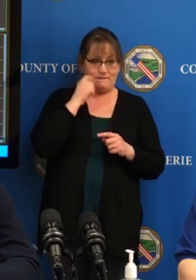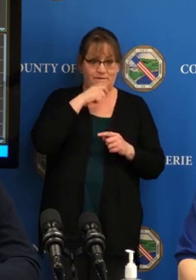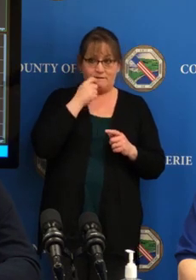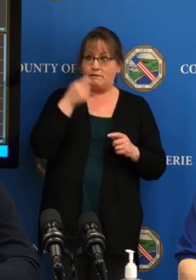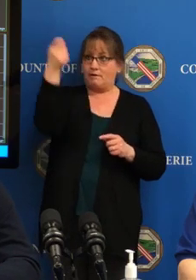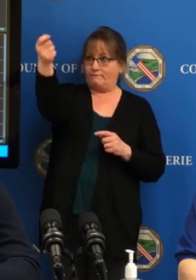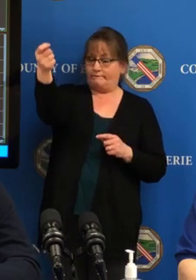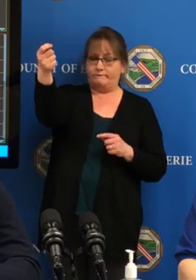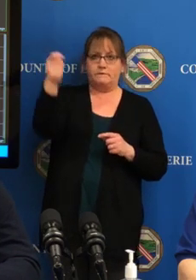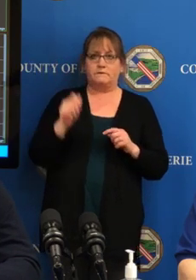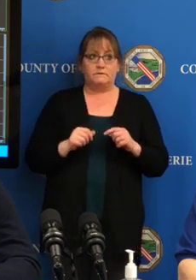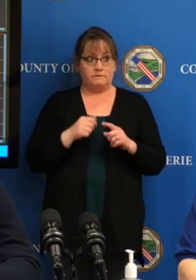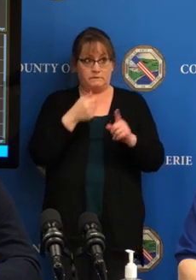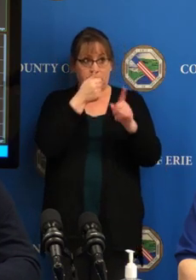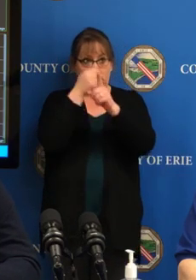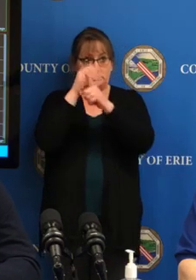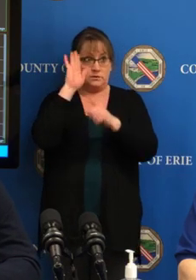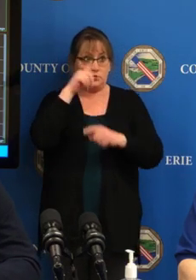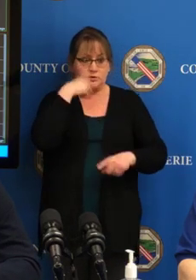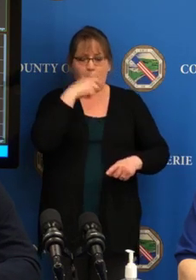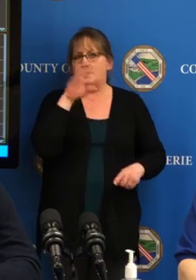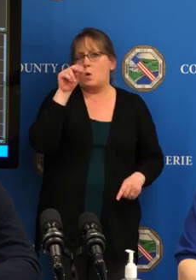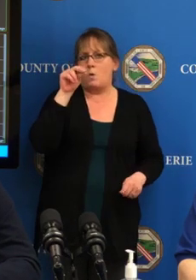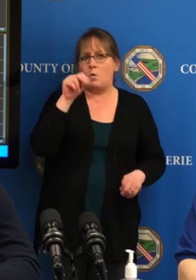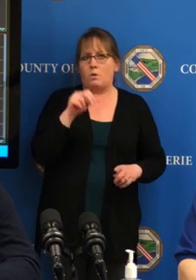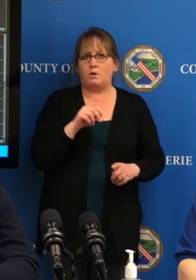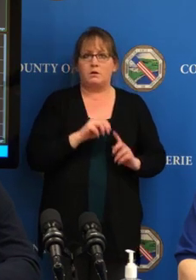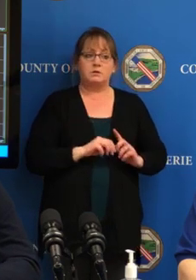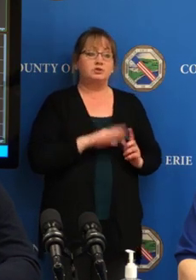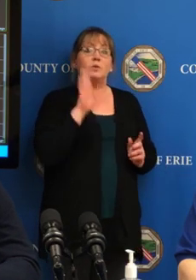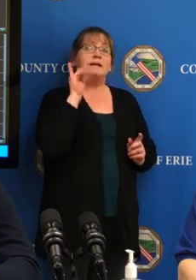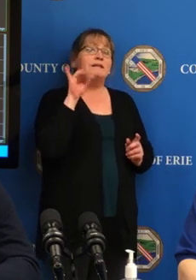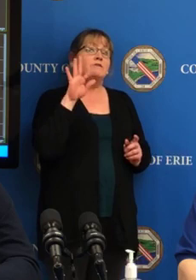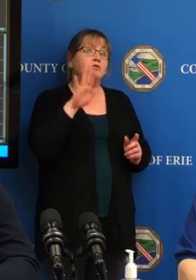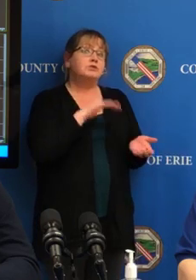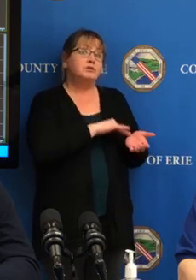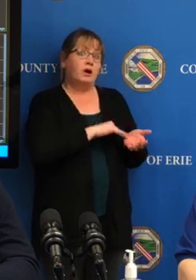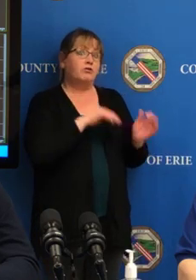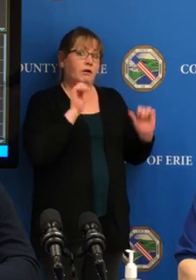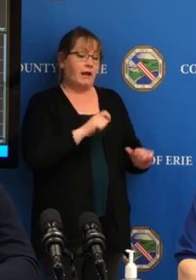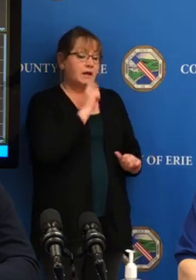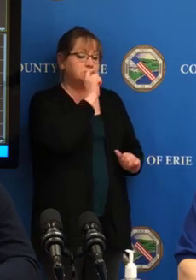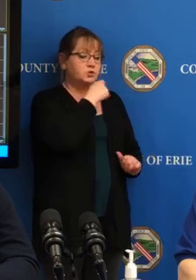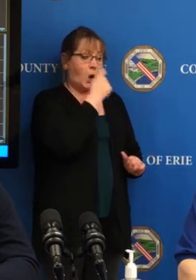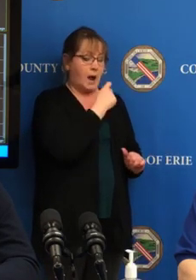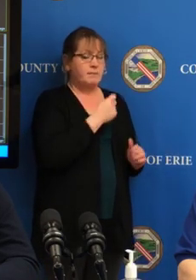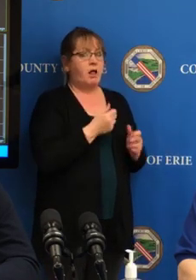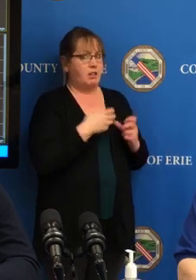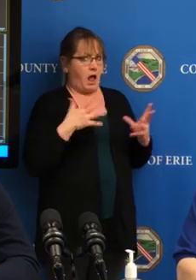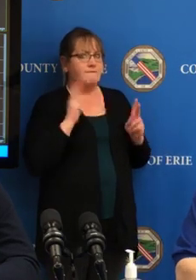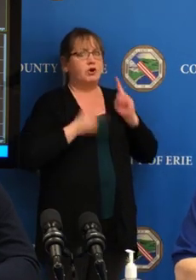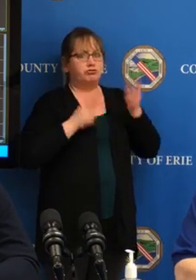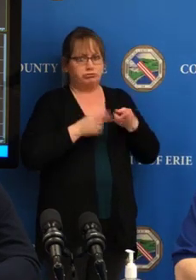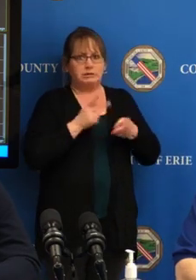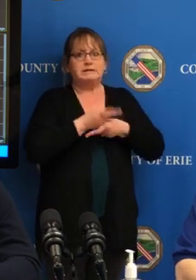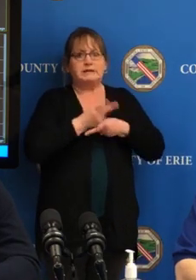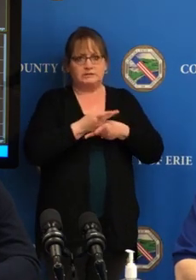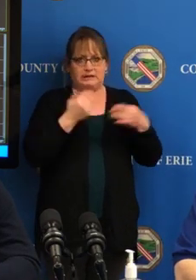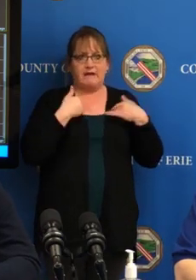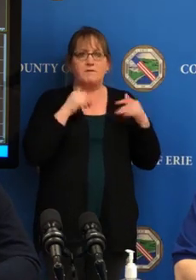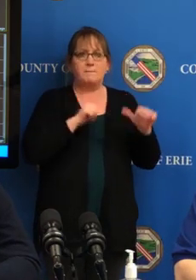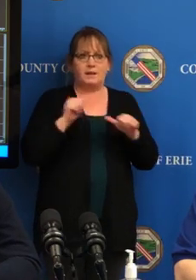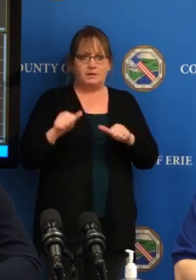swabbing. So if your healthcare provider has the ability to do it, and a lot of urgent cares do, as well as,